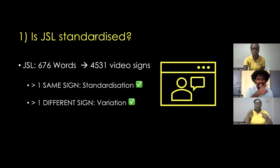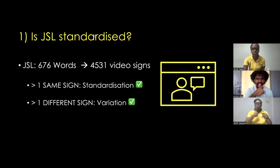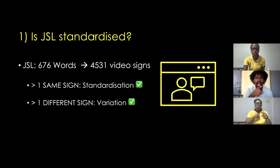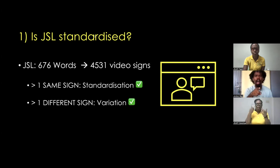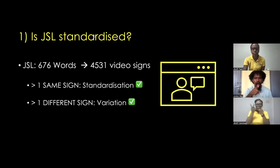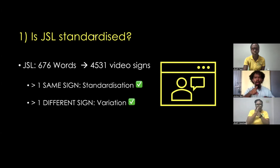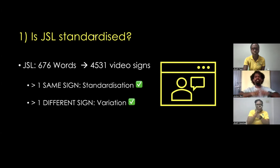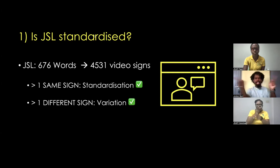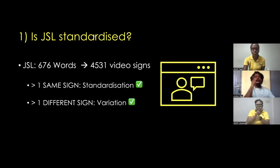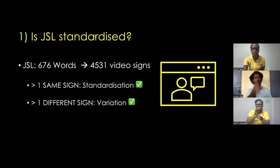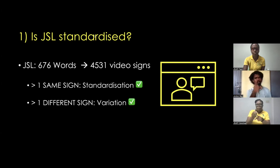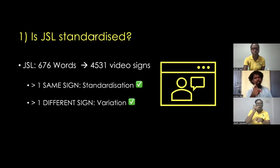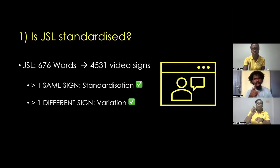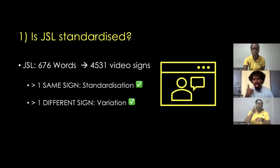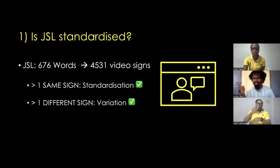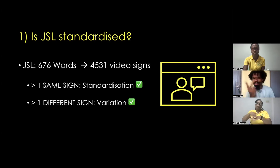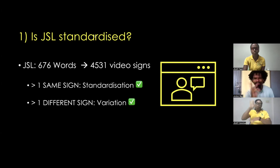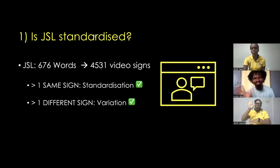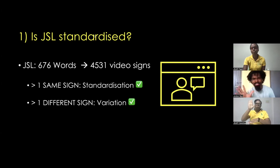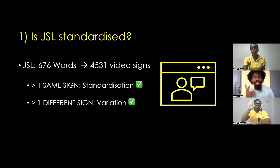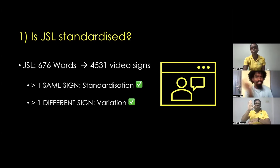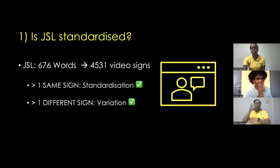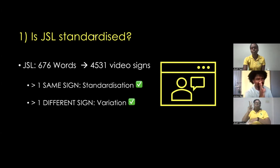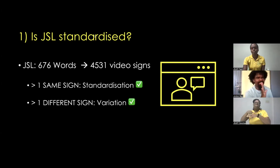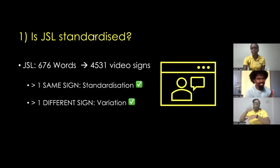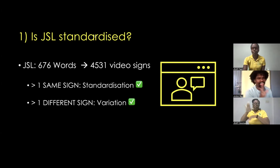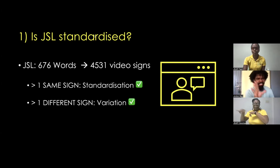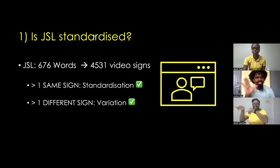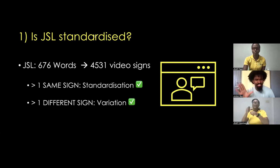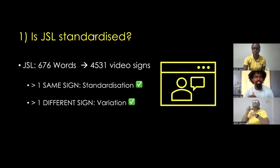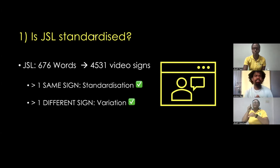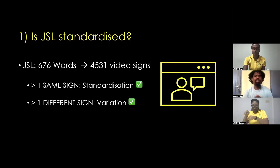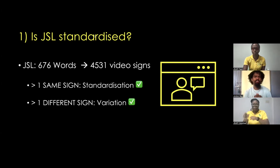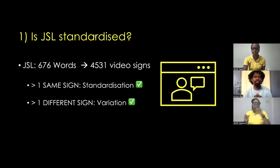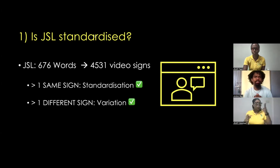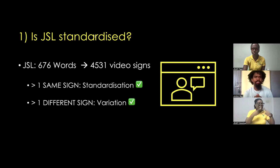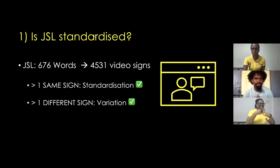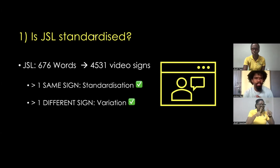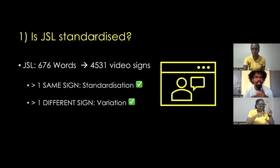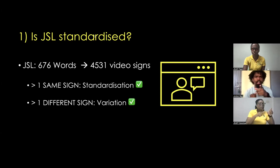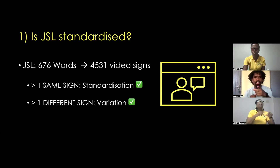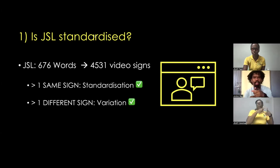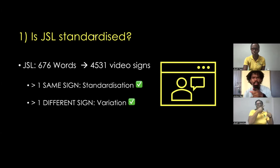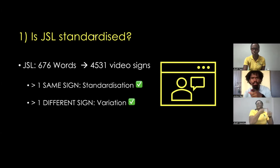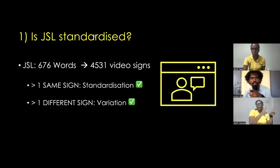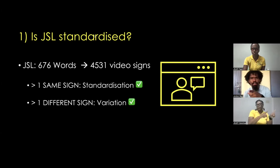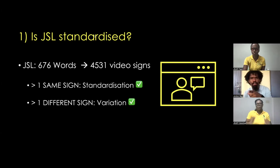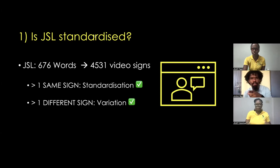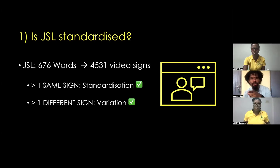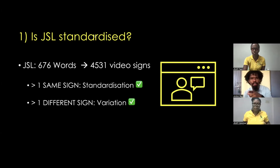are same, but we work it out. So we work it out to say, all right, at least two. These two are